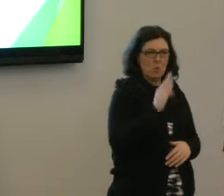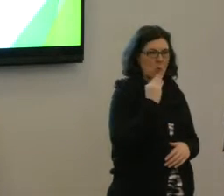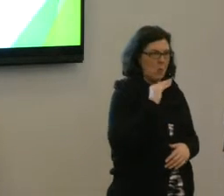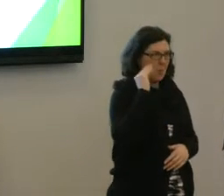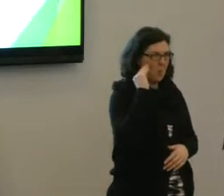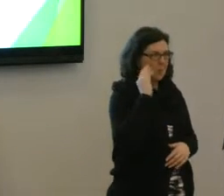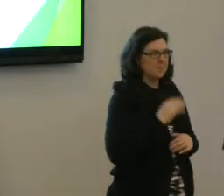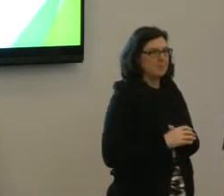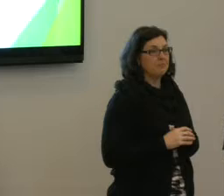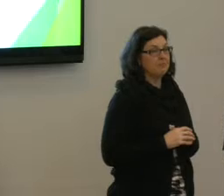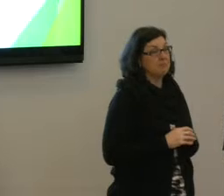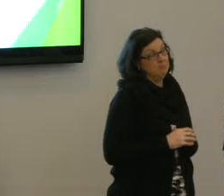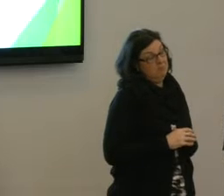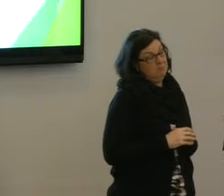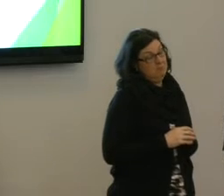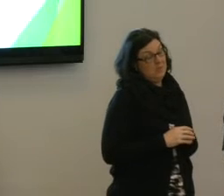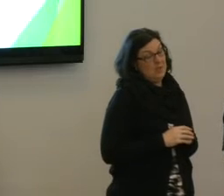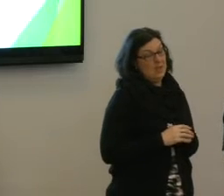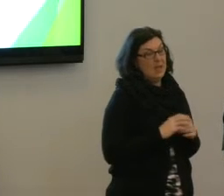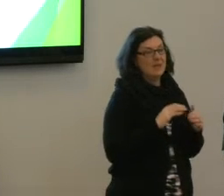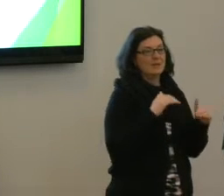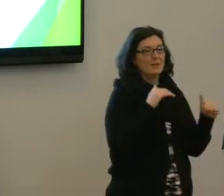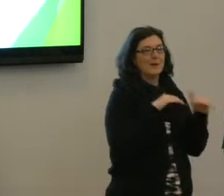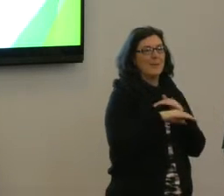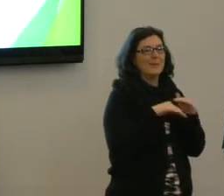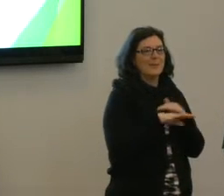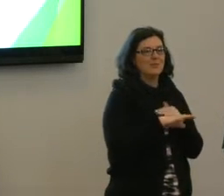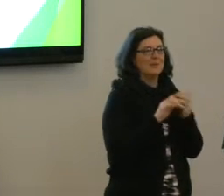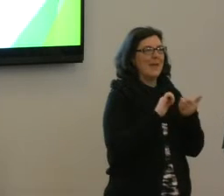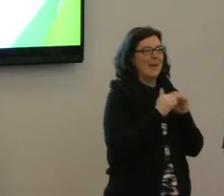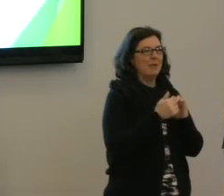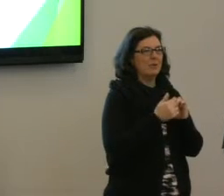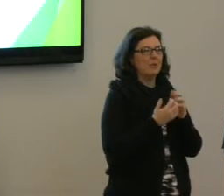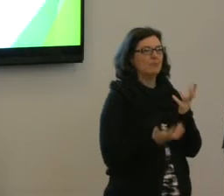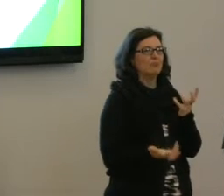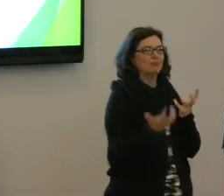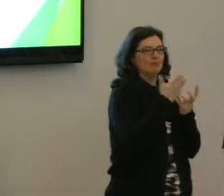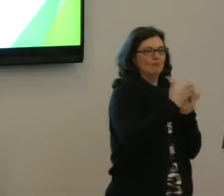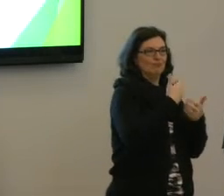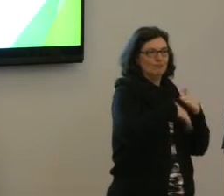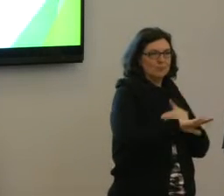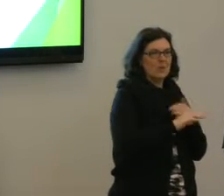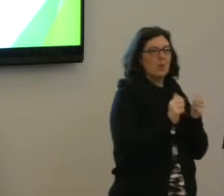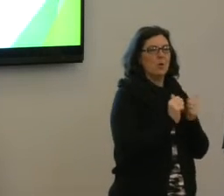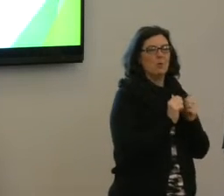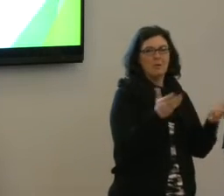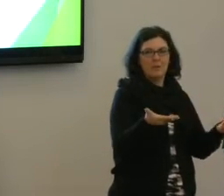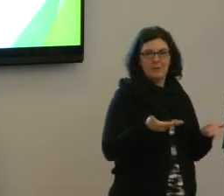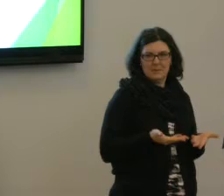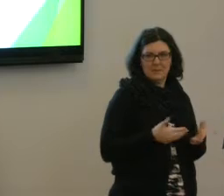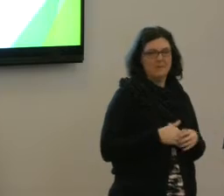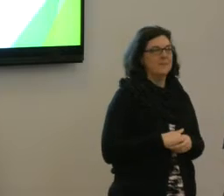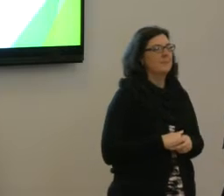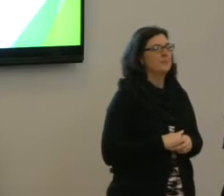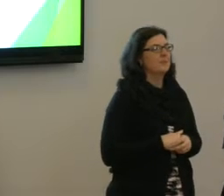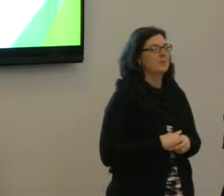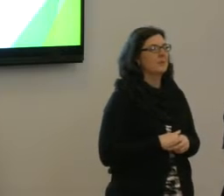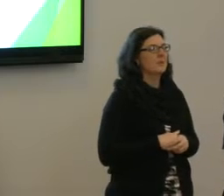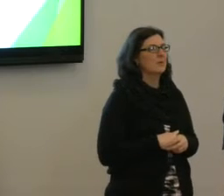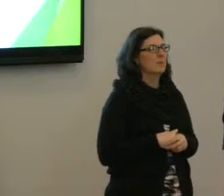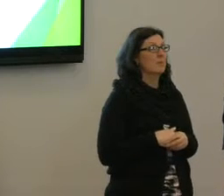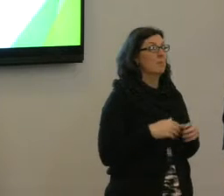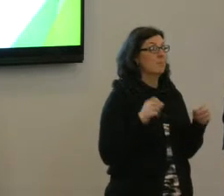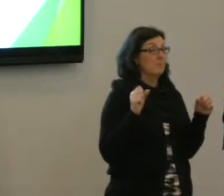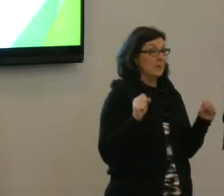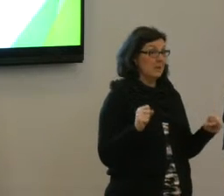word accommodations. How do you accommodate someone with hospitality? What do you do? Have a couple, they